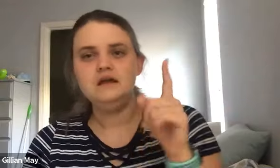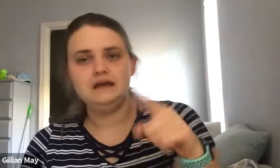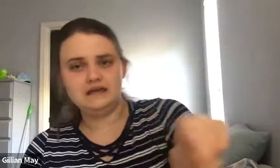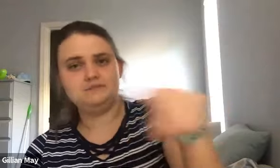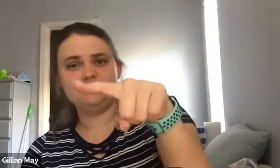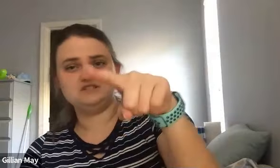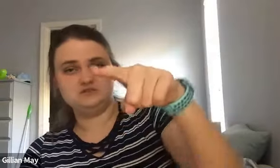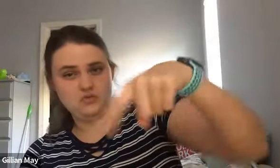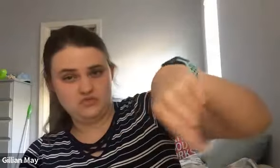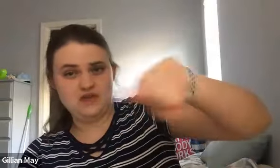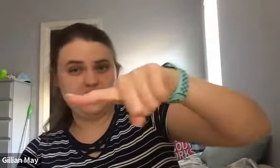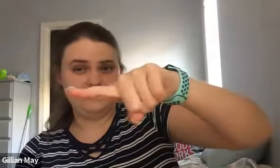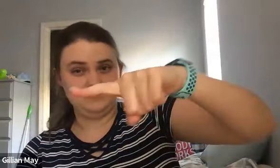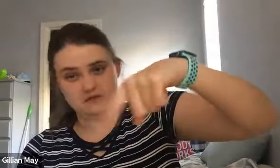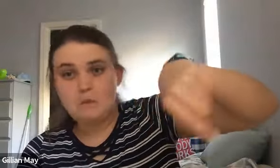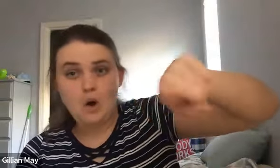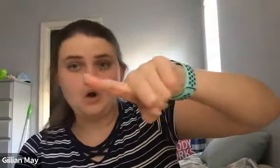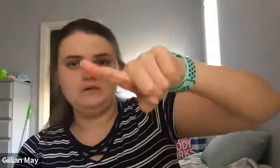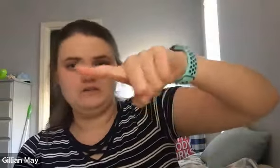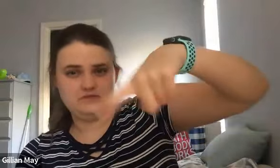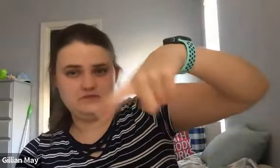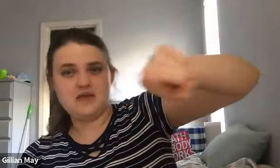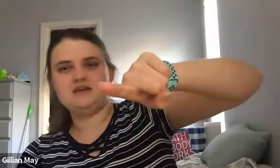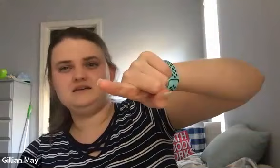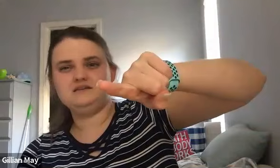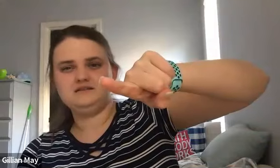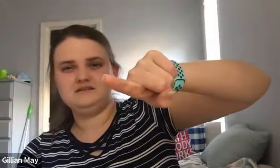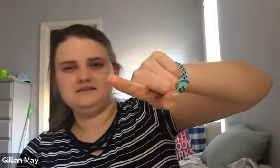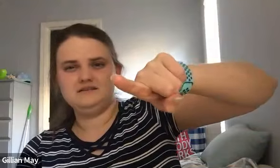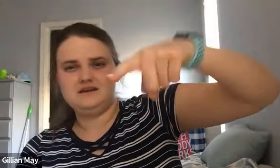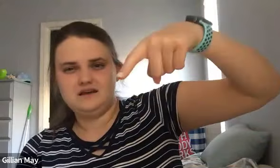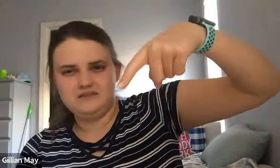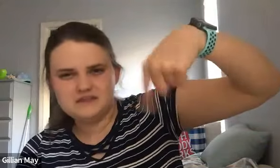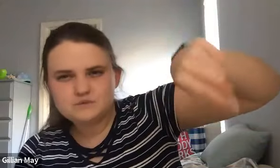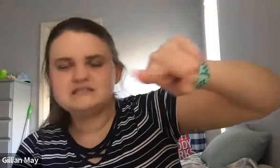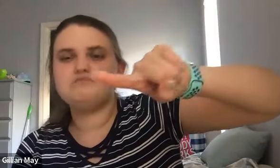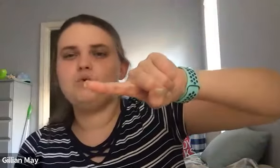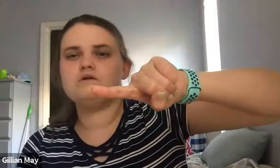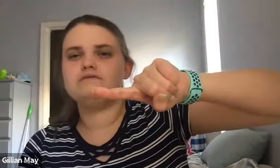It can be also they, like them all, they. This one is more of